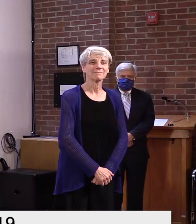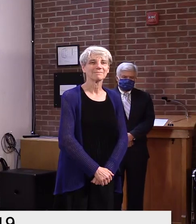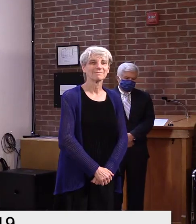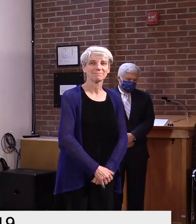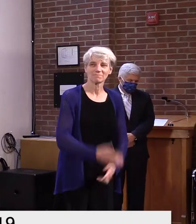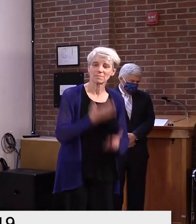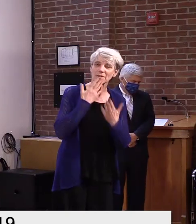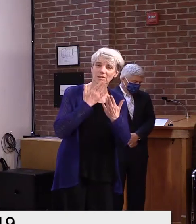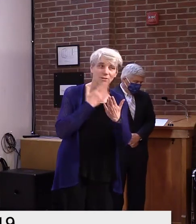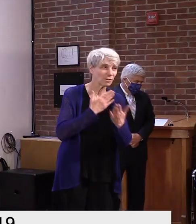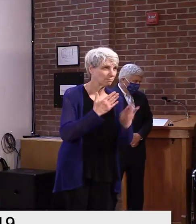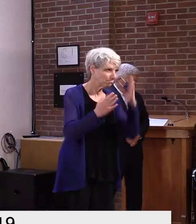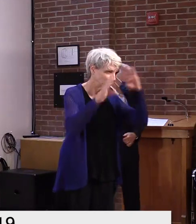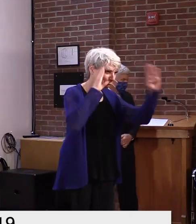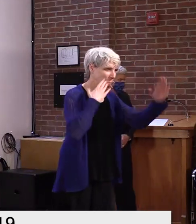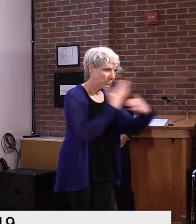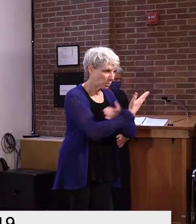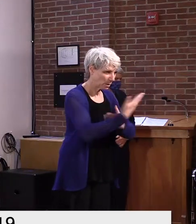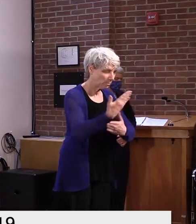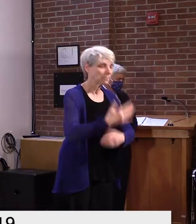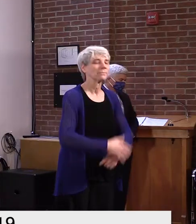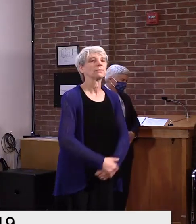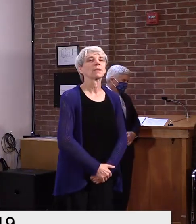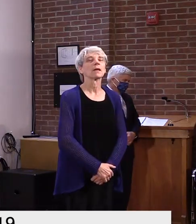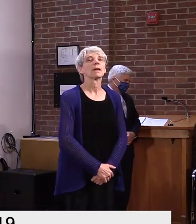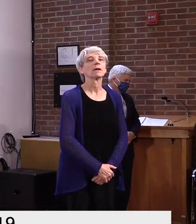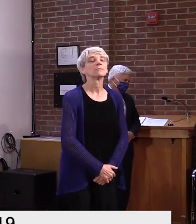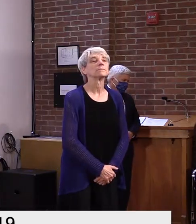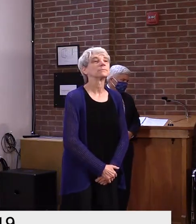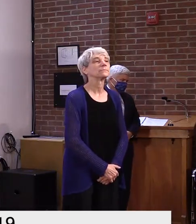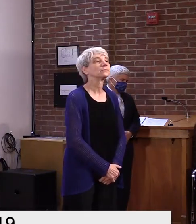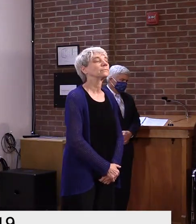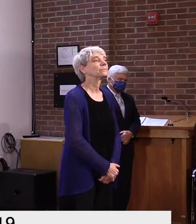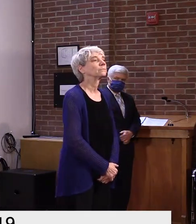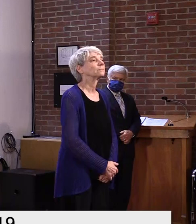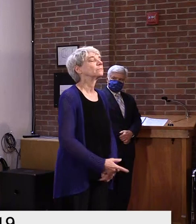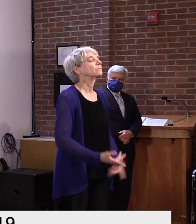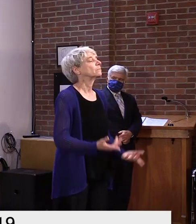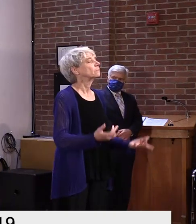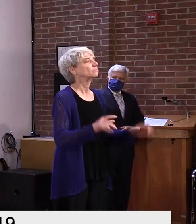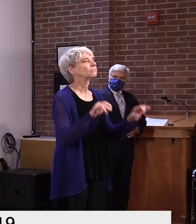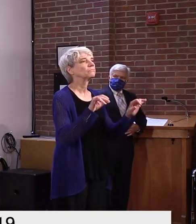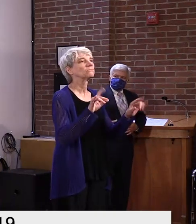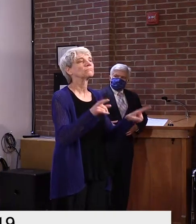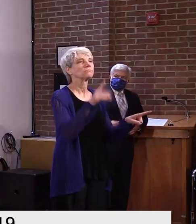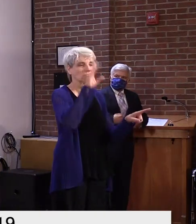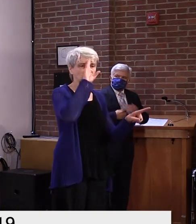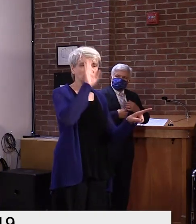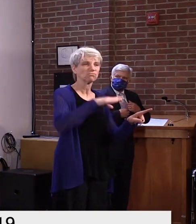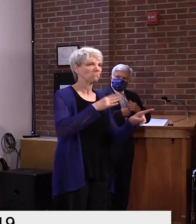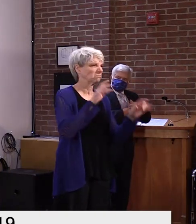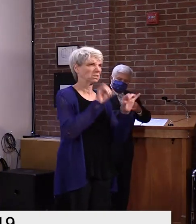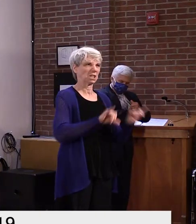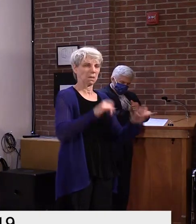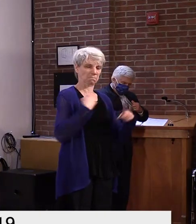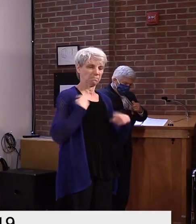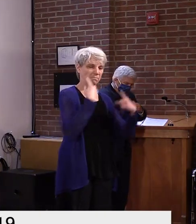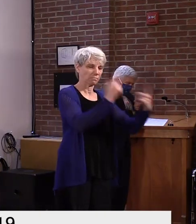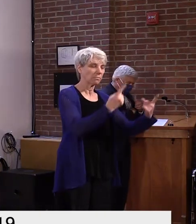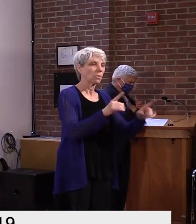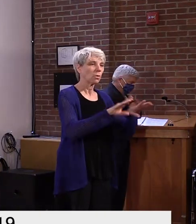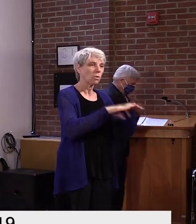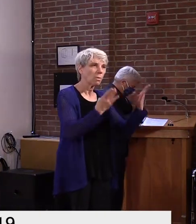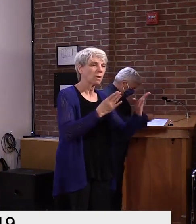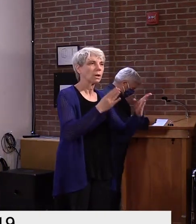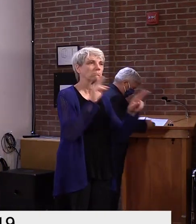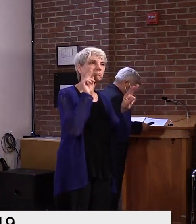Thank you very much, Governor, and good morning, everyone. We'll have our weekly briefing, as always, by starting with an overview of some of the